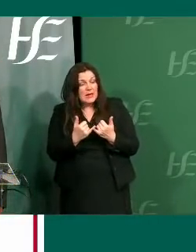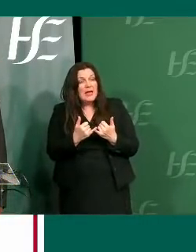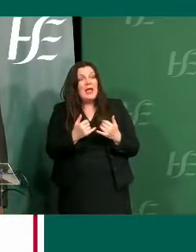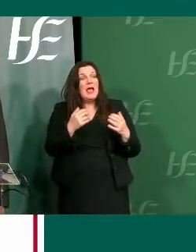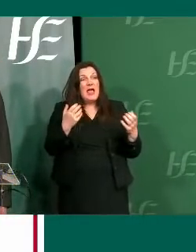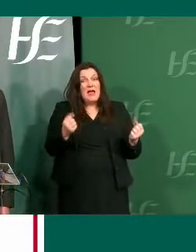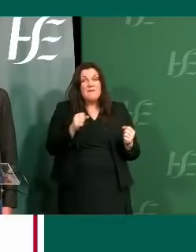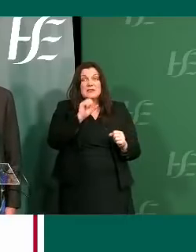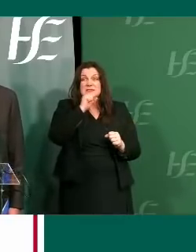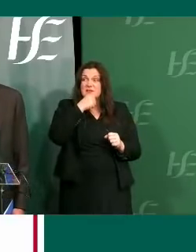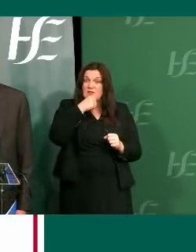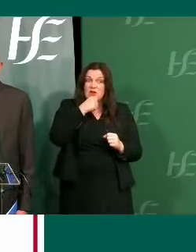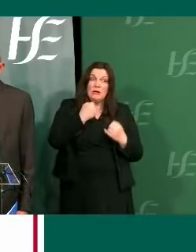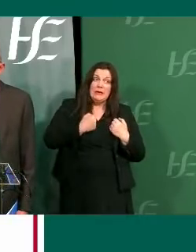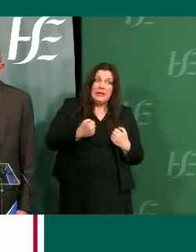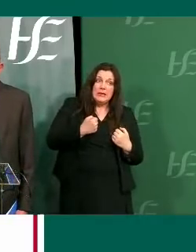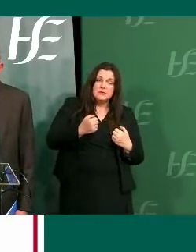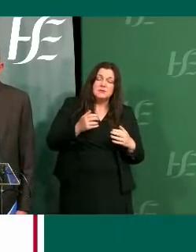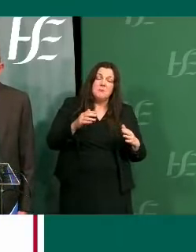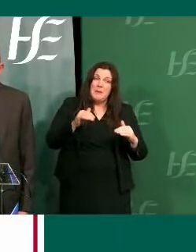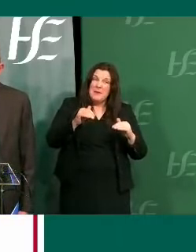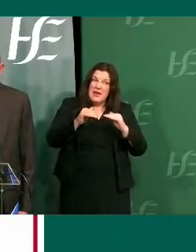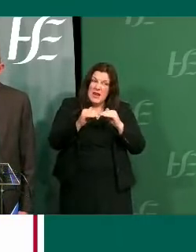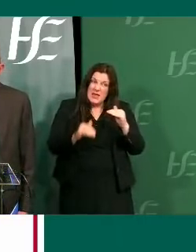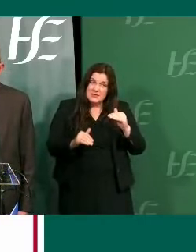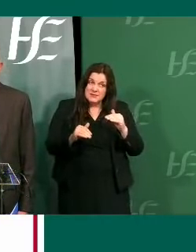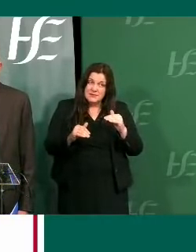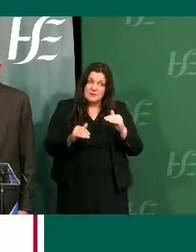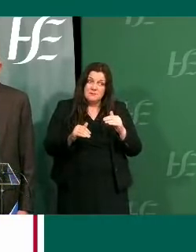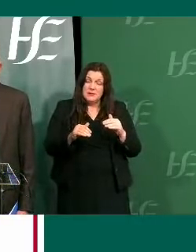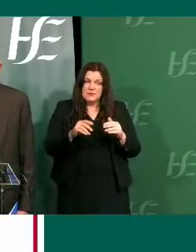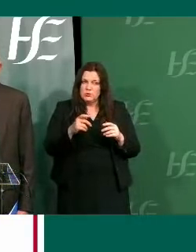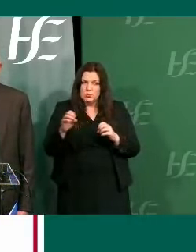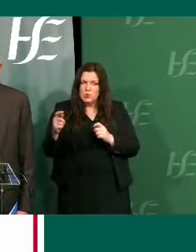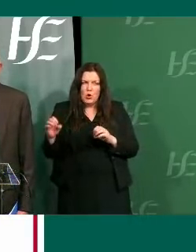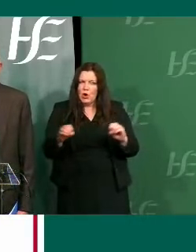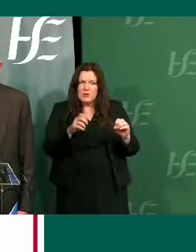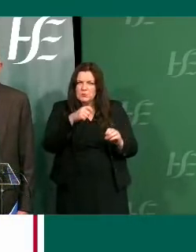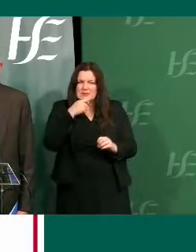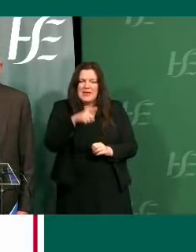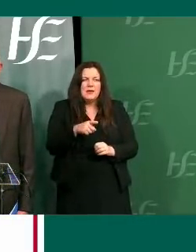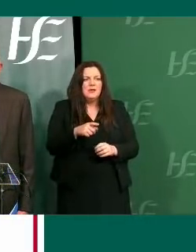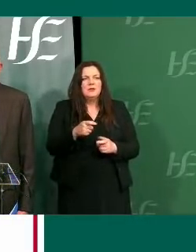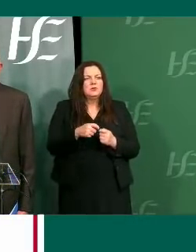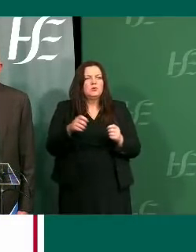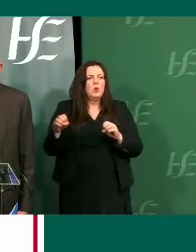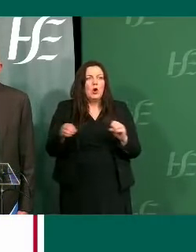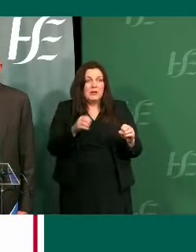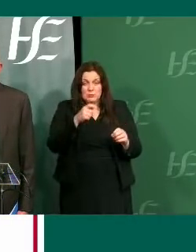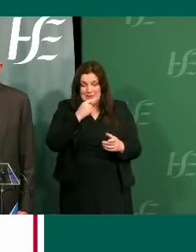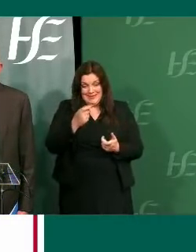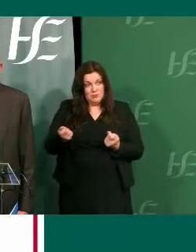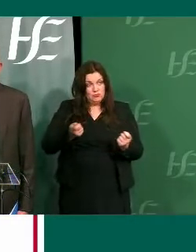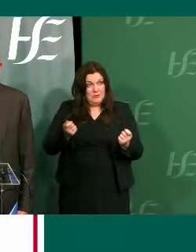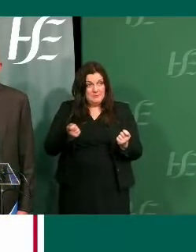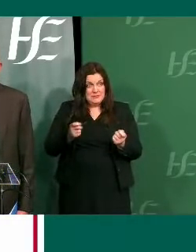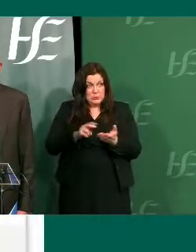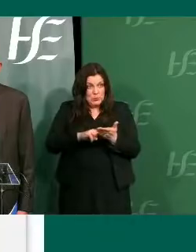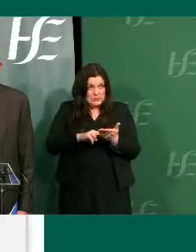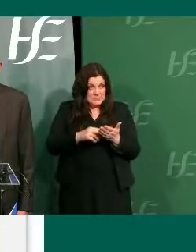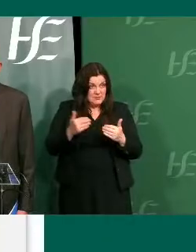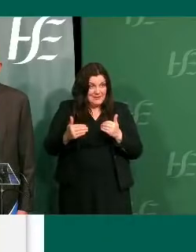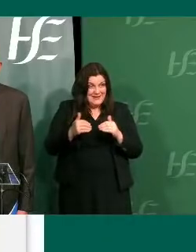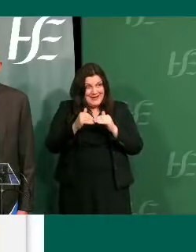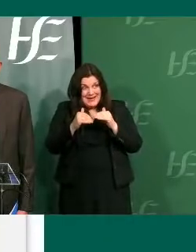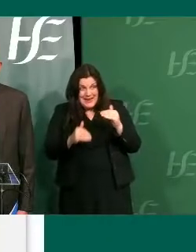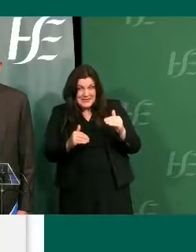it may be less, but it's too early to say. And in terms of therapy, too early to say whether the existing therapies we use are any more or less